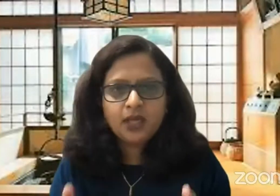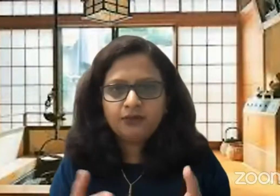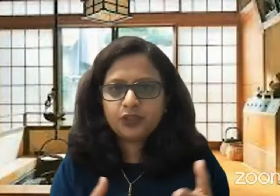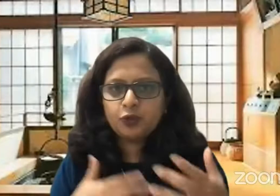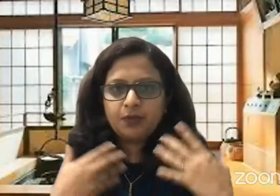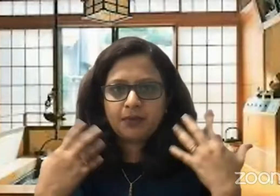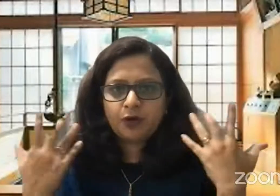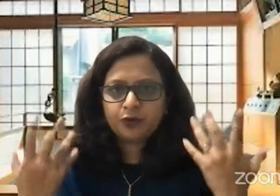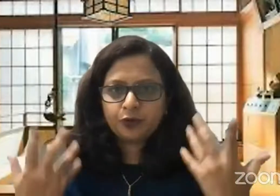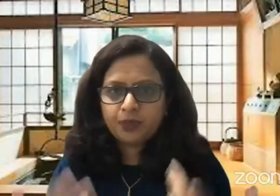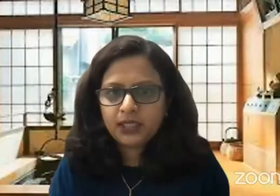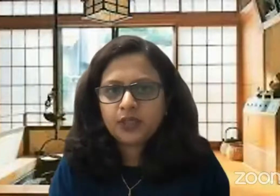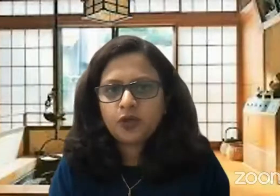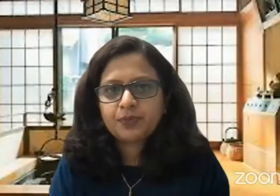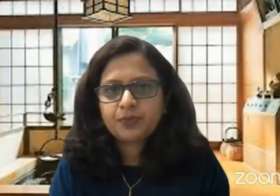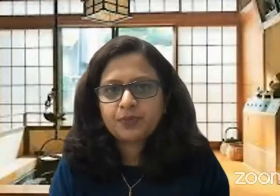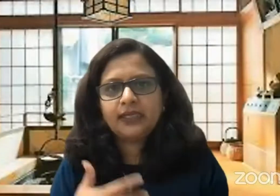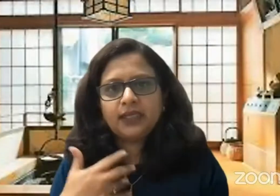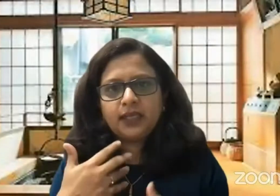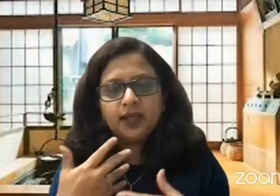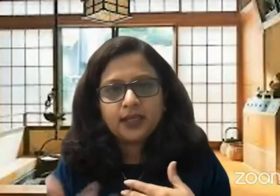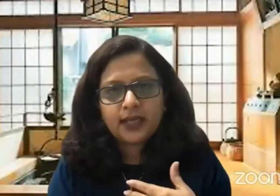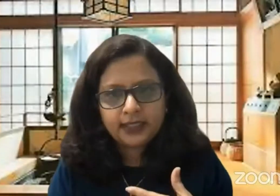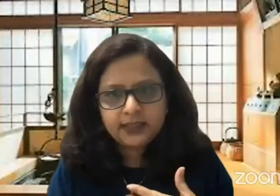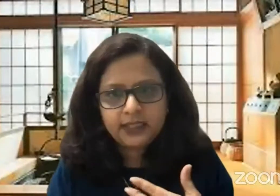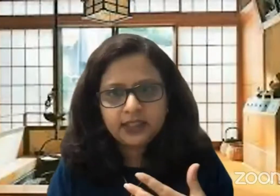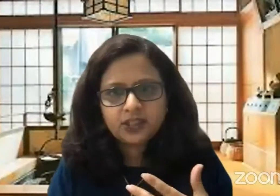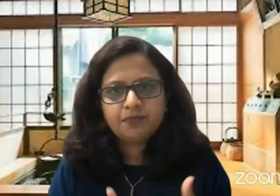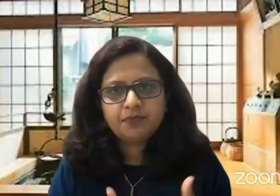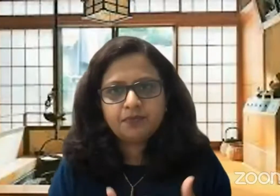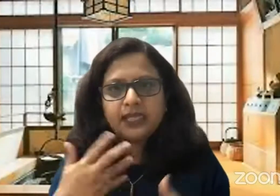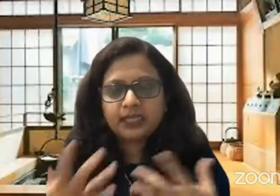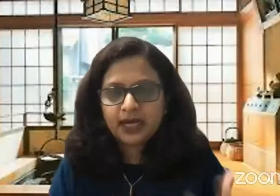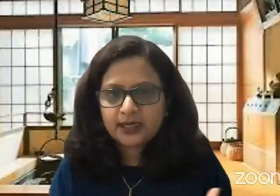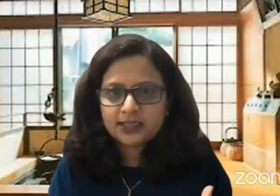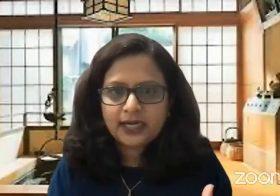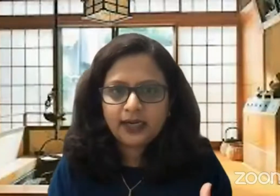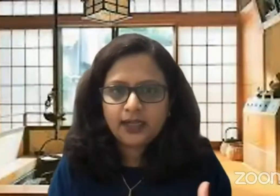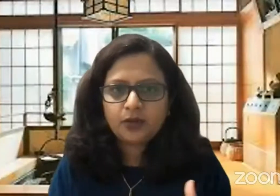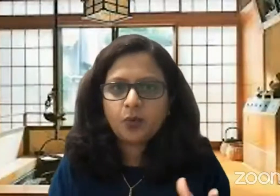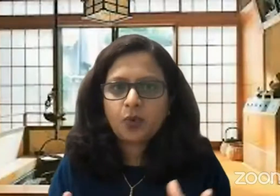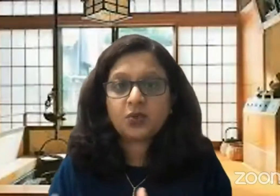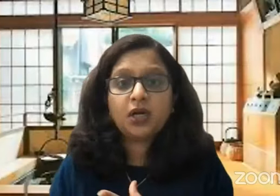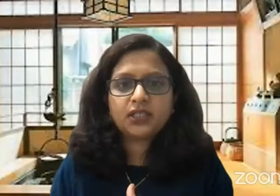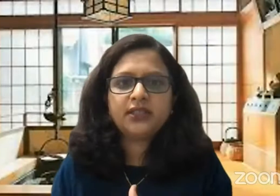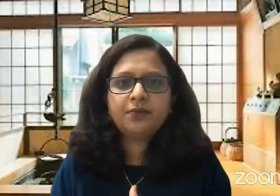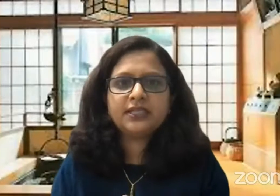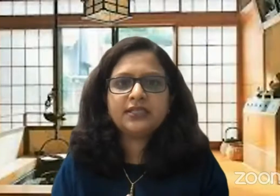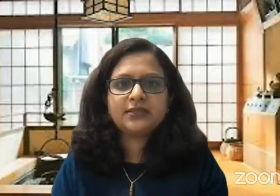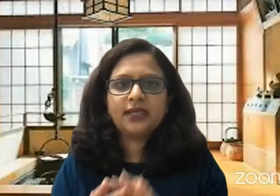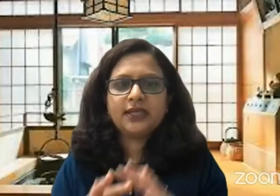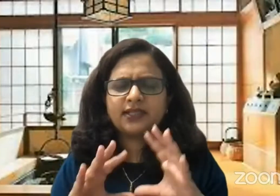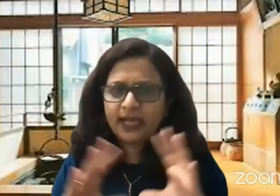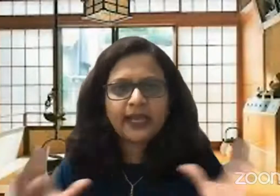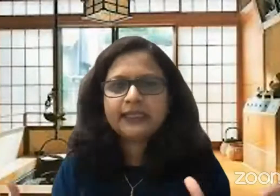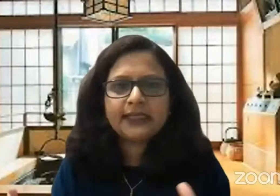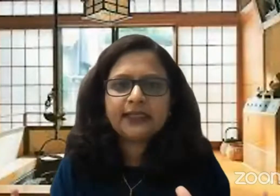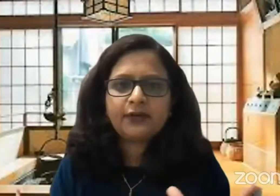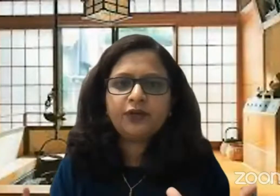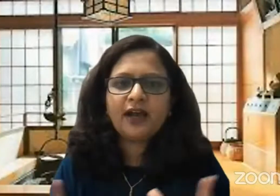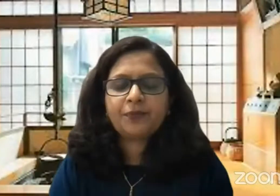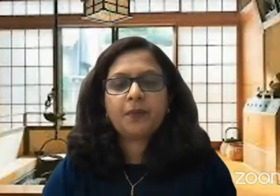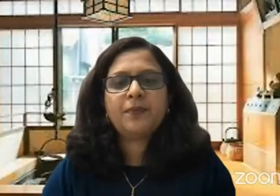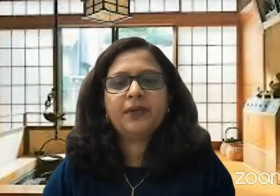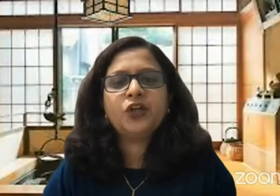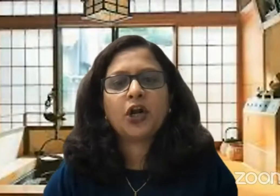years, which could be about, building your personality, getting the leadership mileage, understanding, what business things, anything